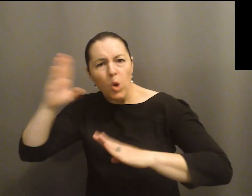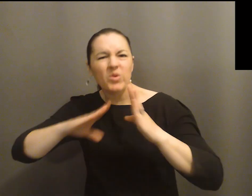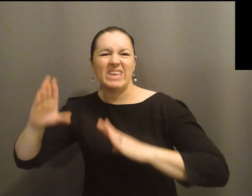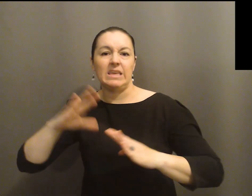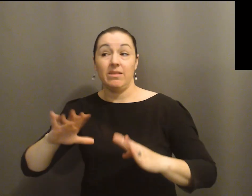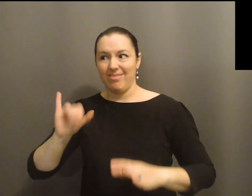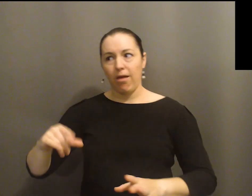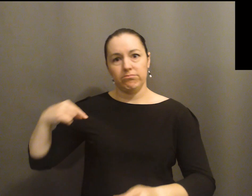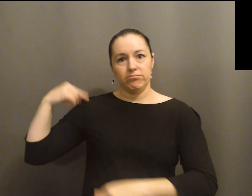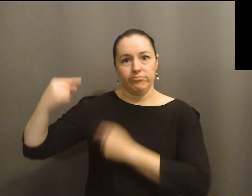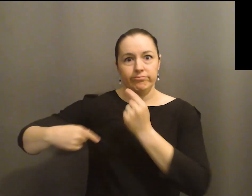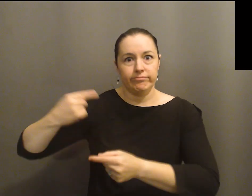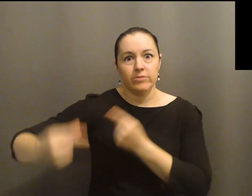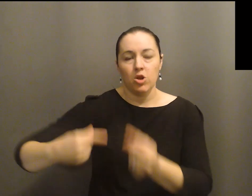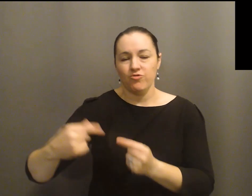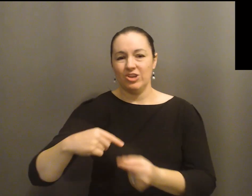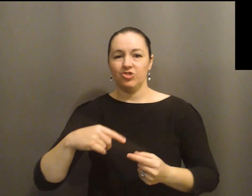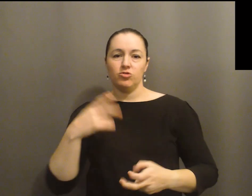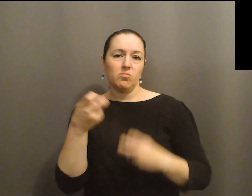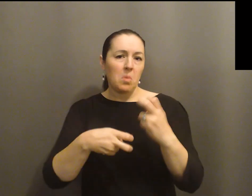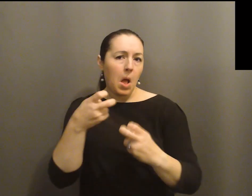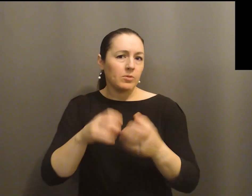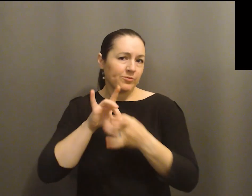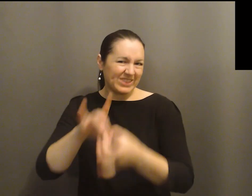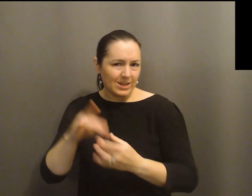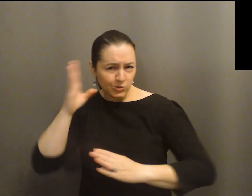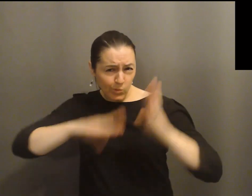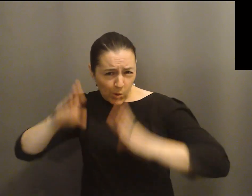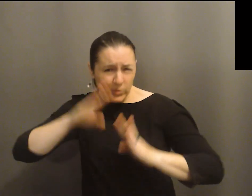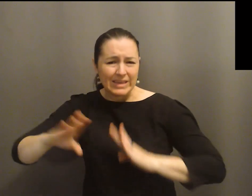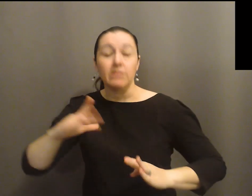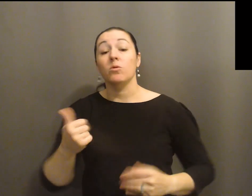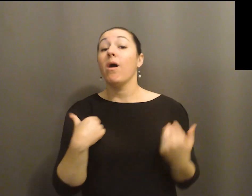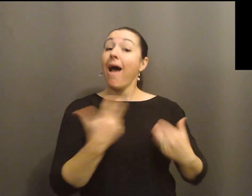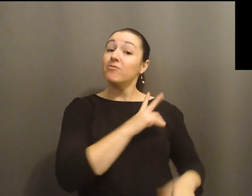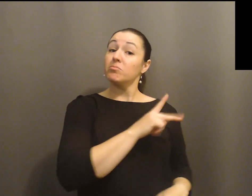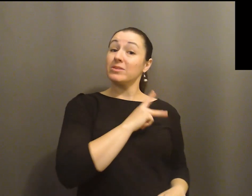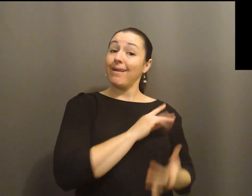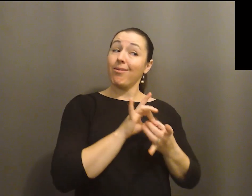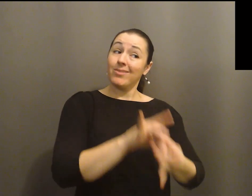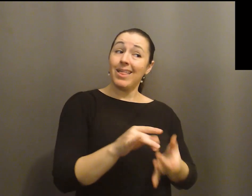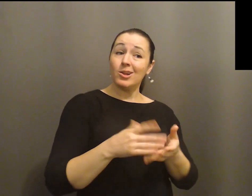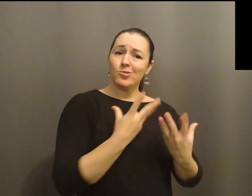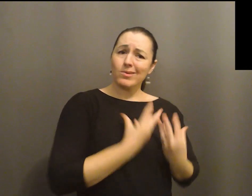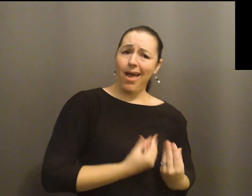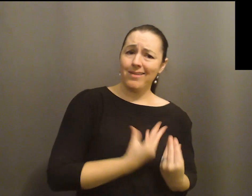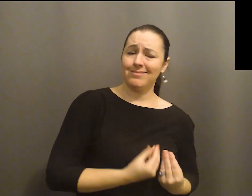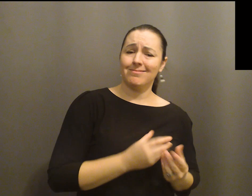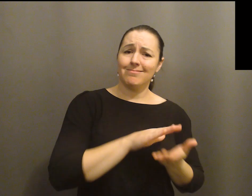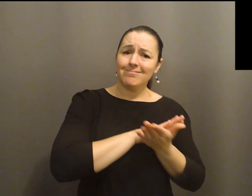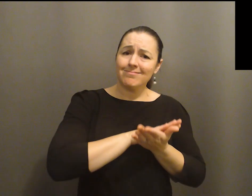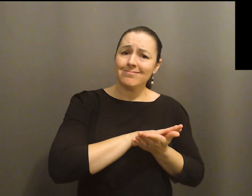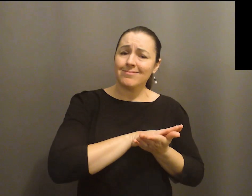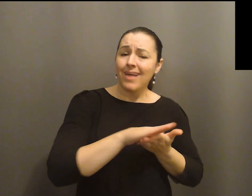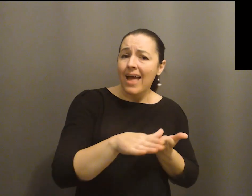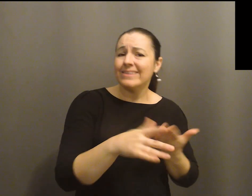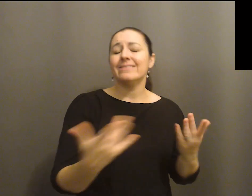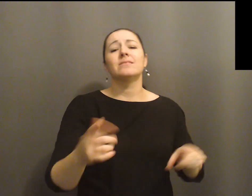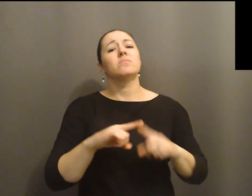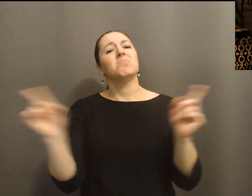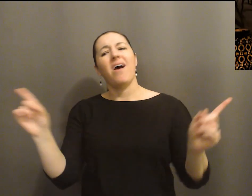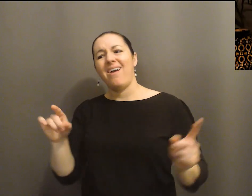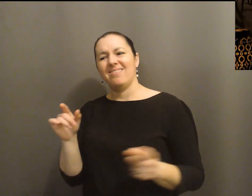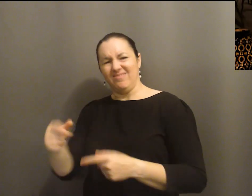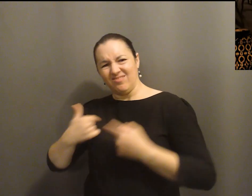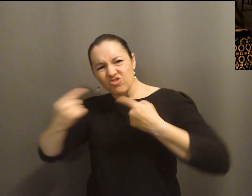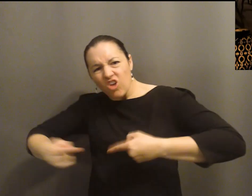bent A family generational issue Of dealing with worry So I have this Personality of kindness But I don't I wrestle with being Peaceful